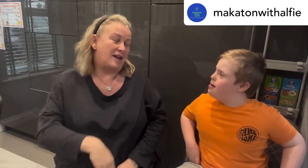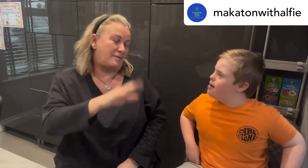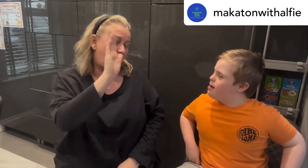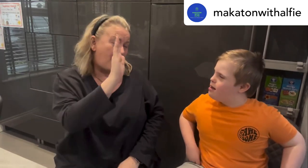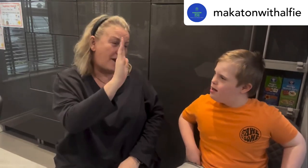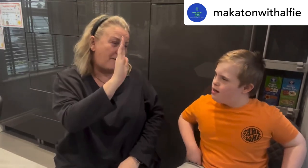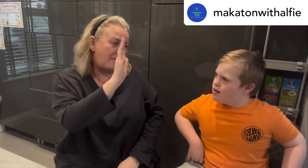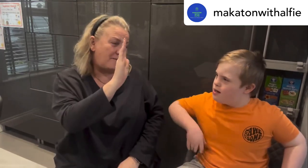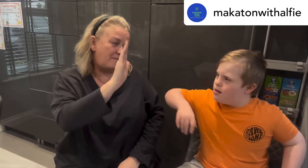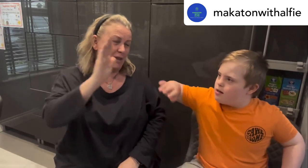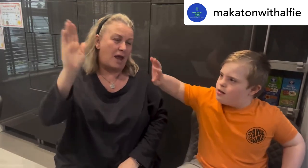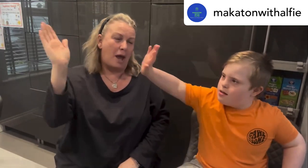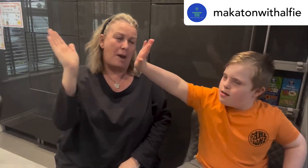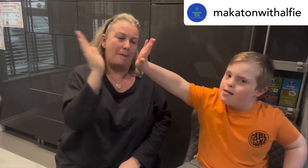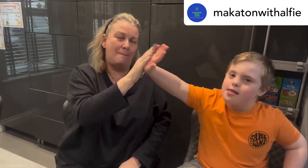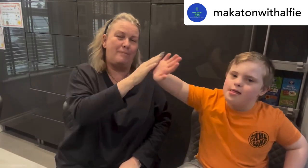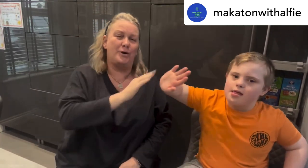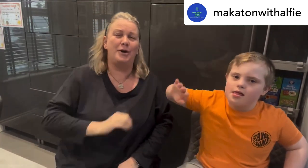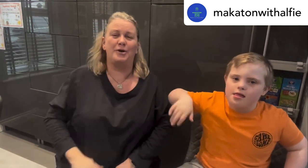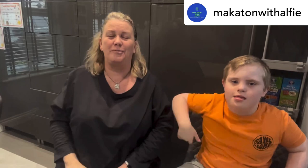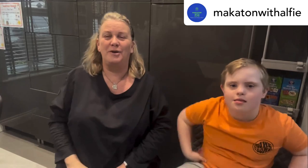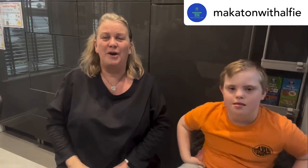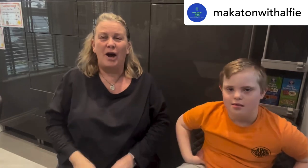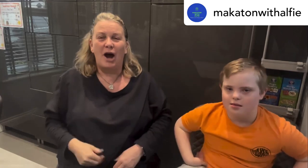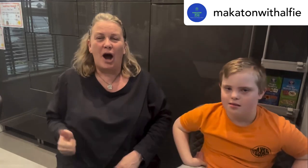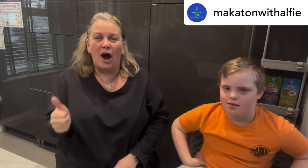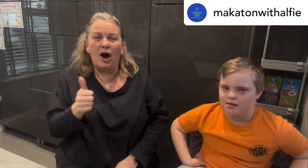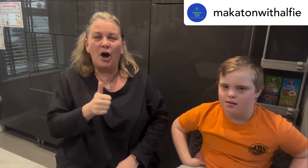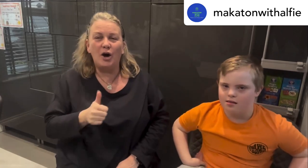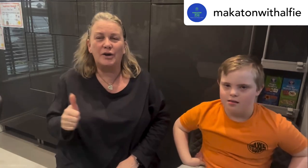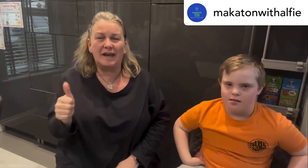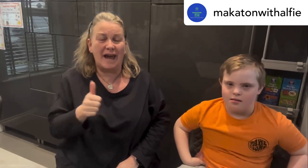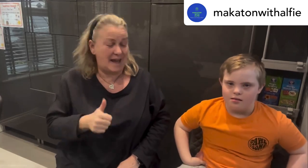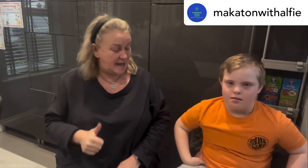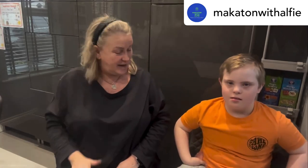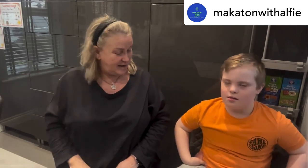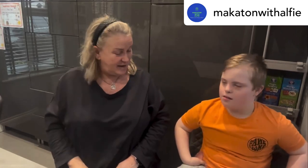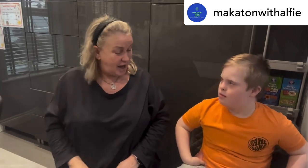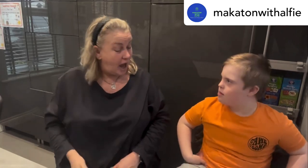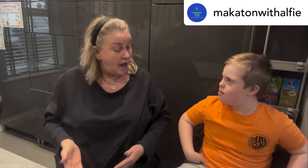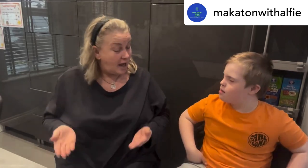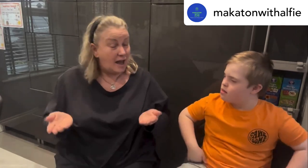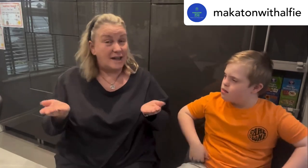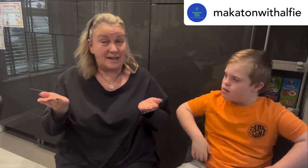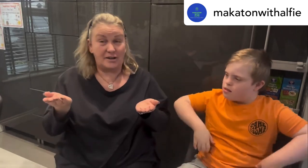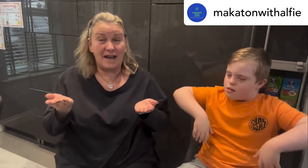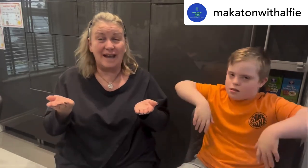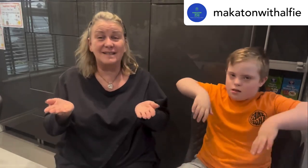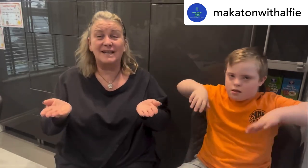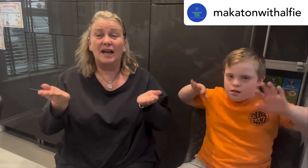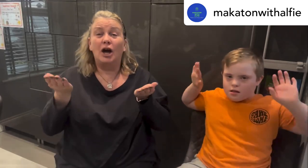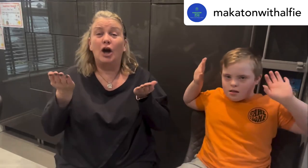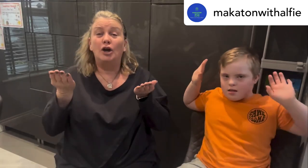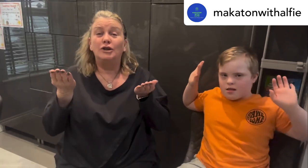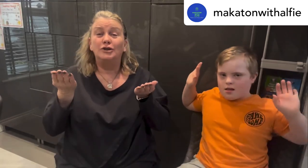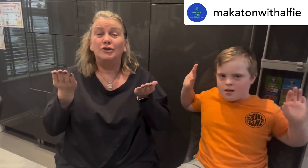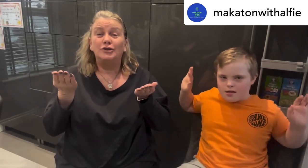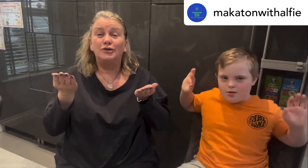me five. Boom. Okay. See those hands?